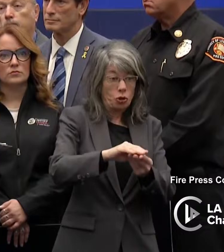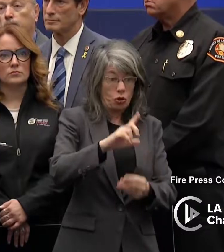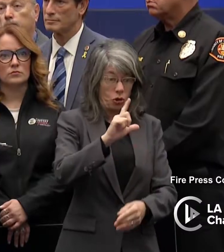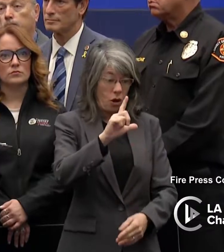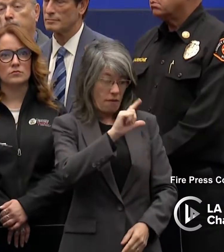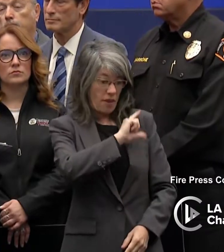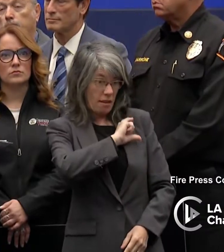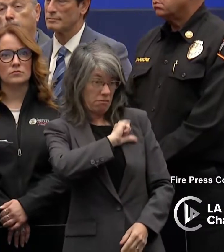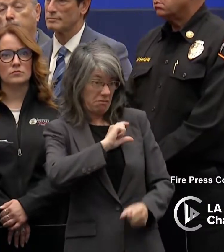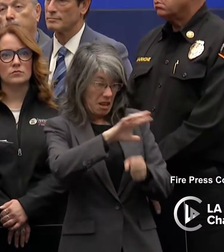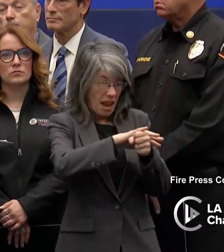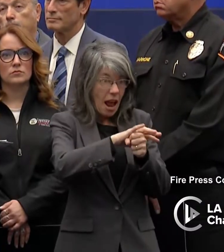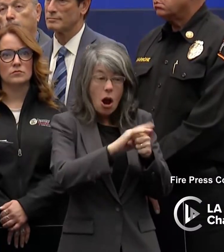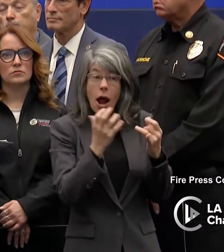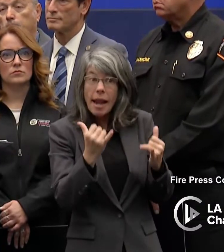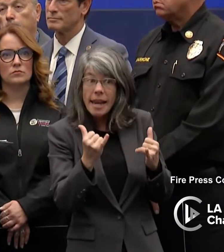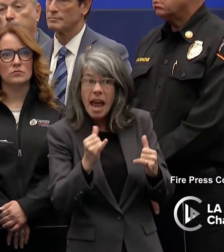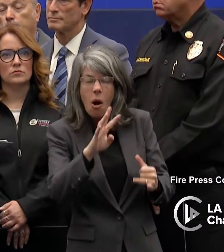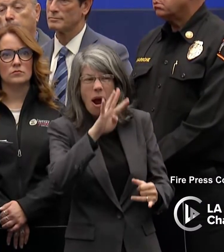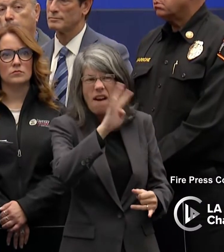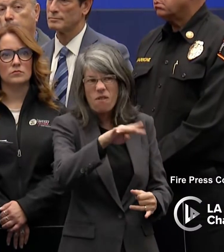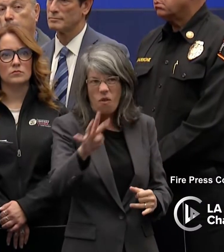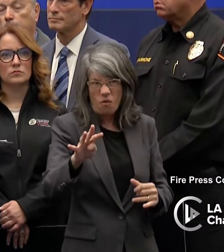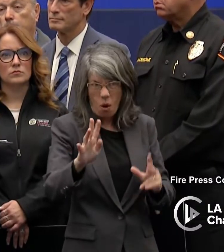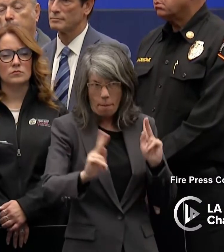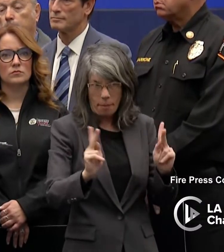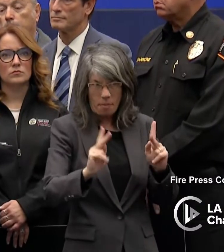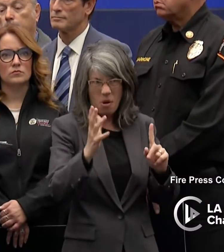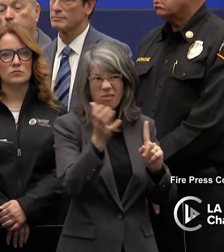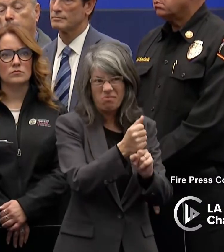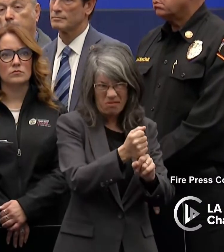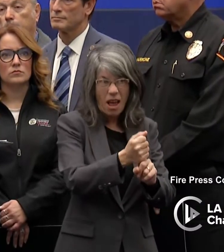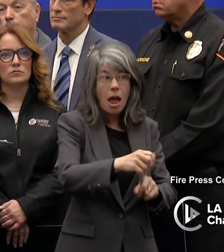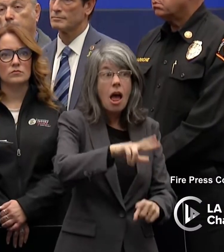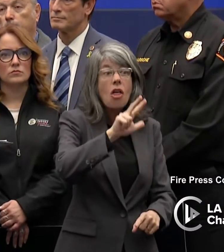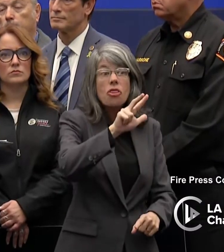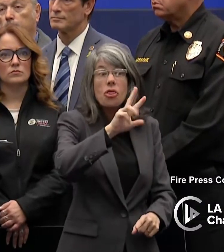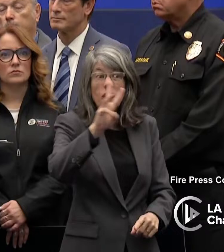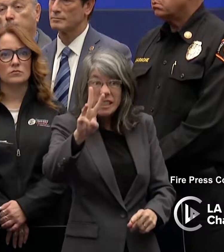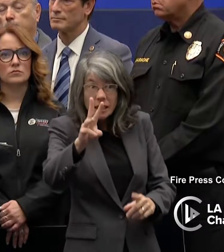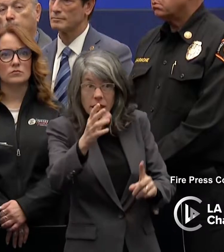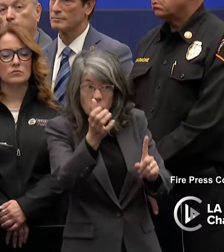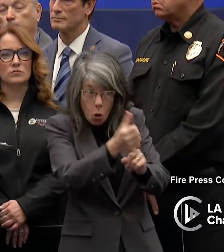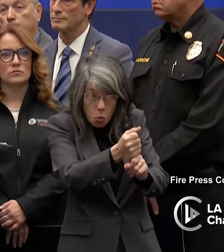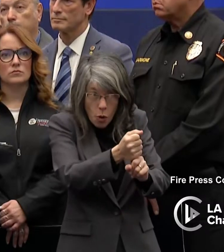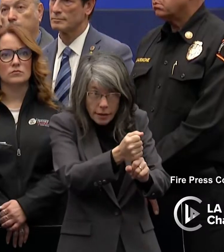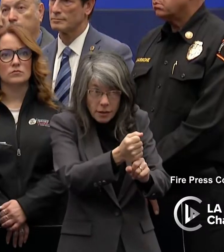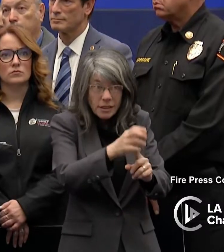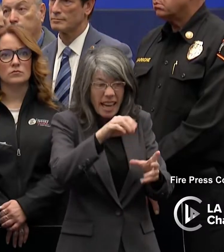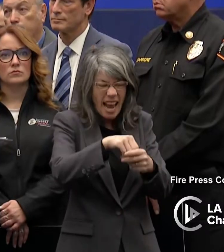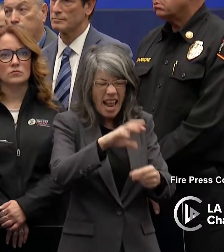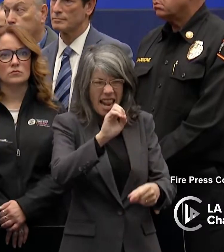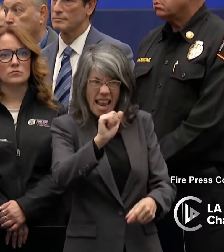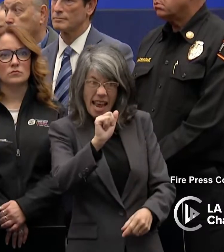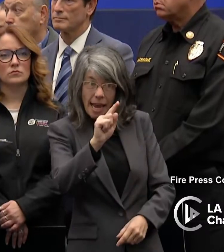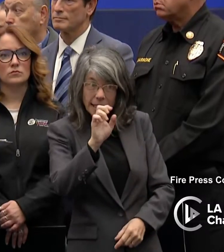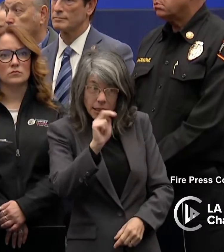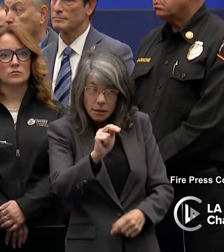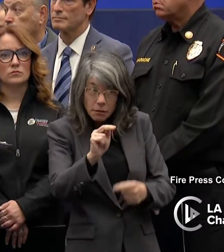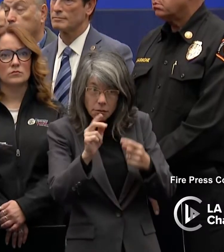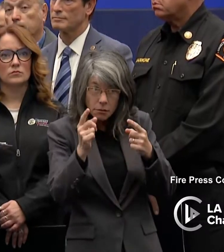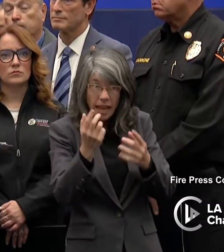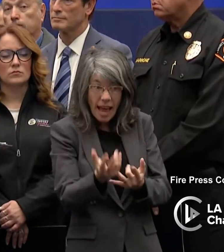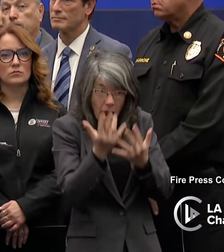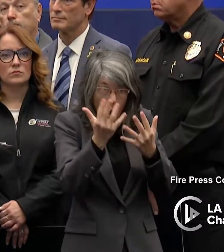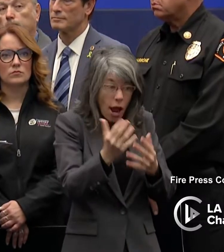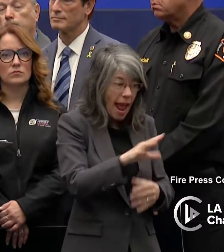Sheriff's jurisdiction is now at 44. That's 36 arrests in the Eaton incident